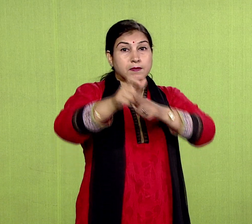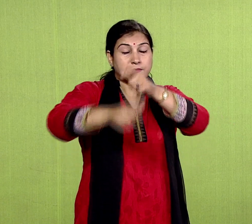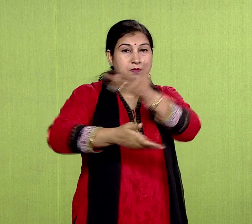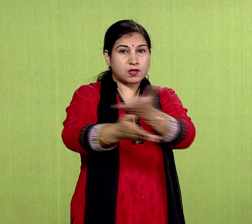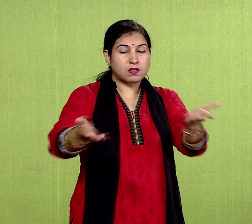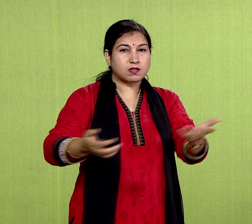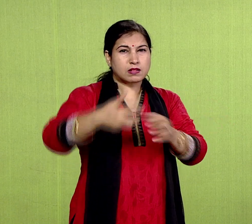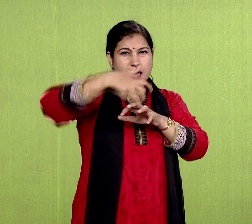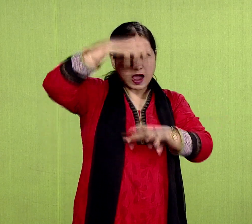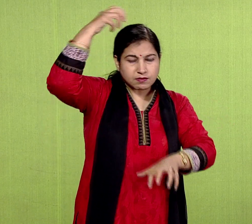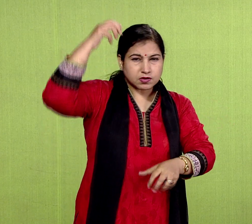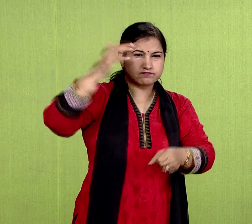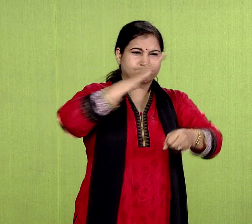animal sacrifices